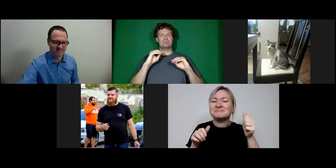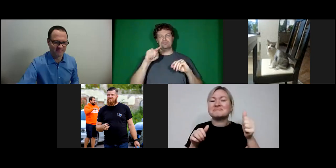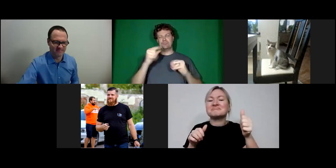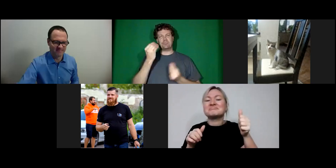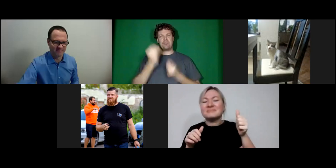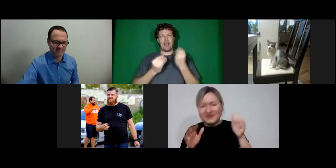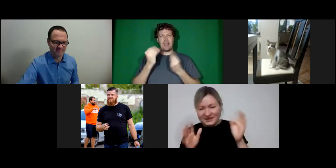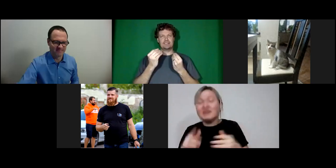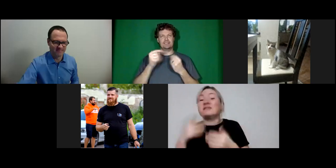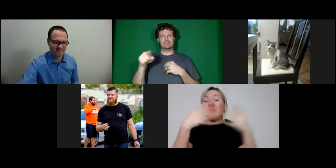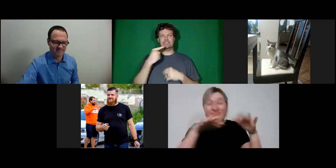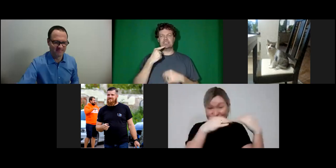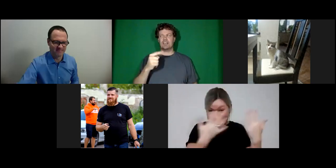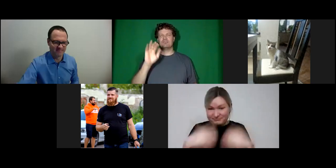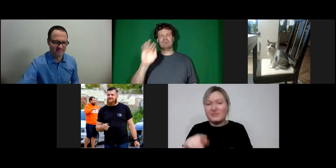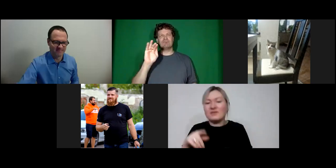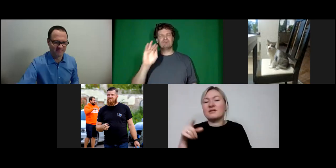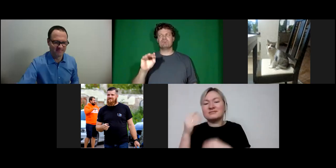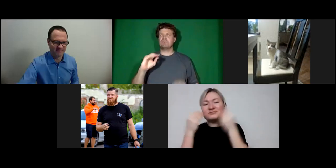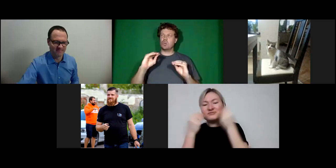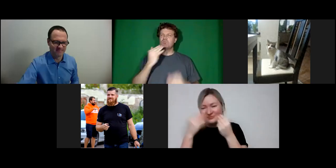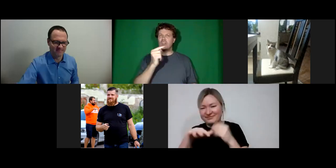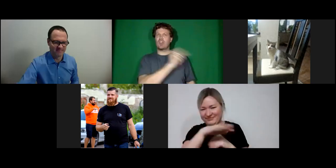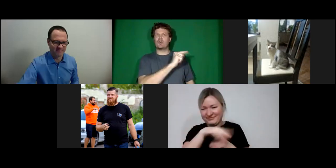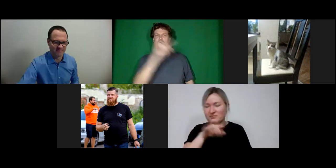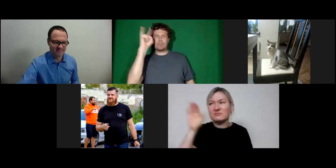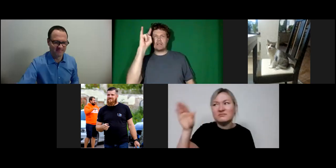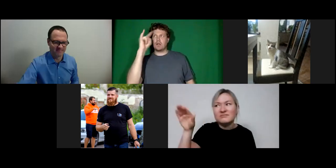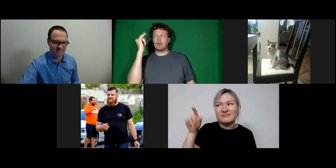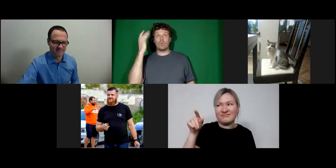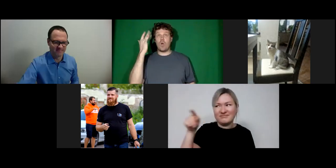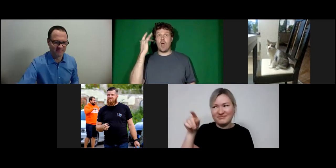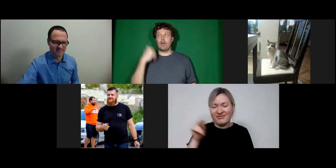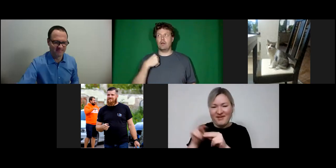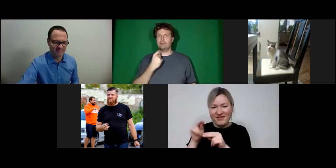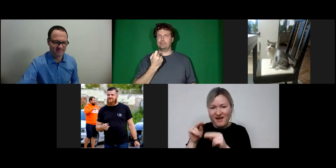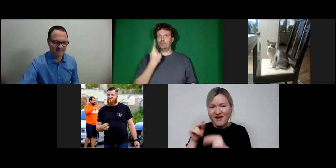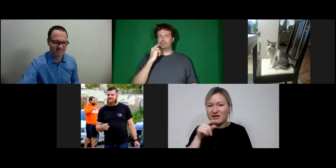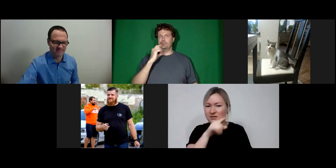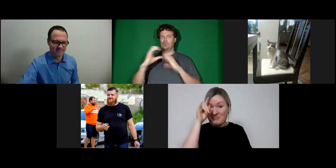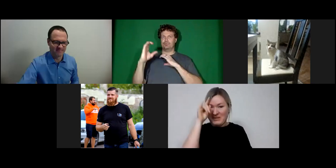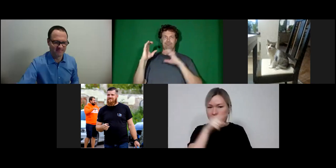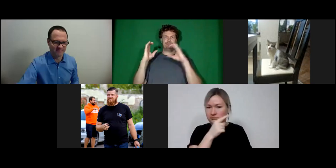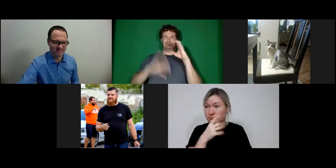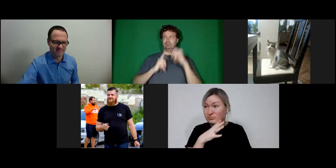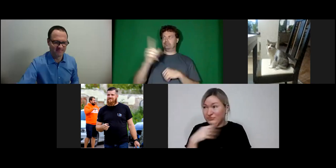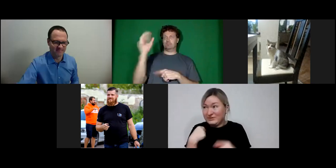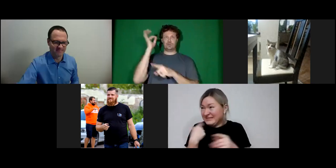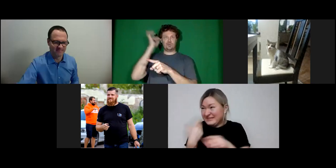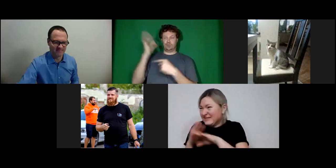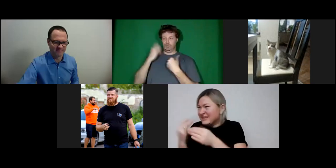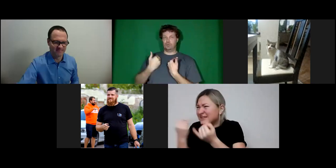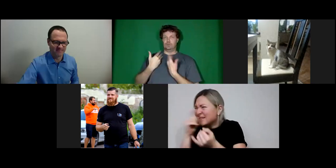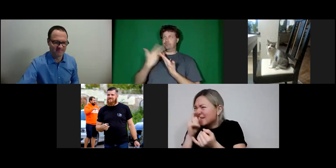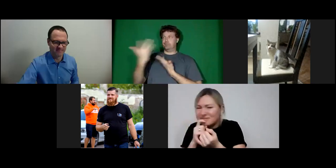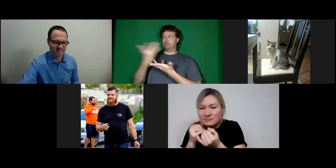that I was deaf, that I was able to follow the plays. And then the other players came to me and said, thanks to Miha, I was able to